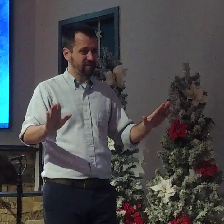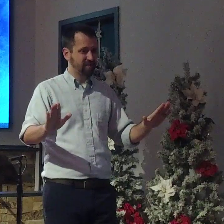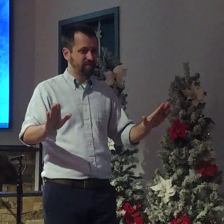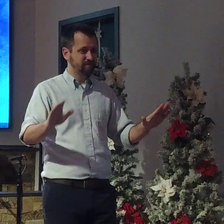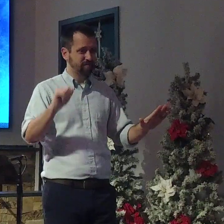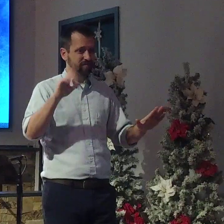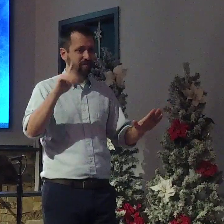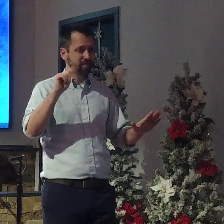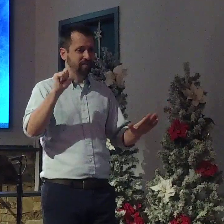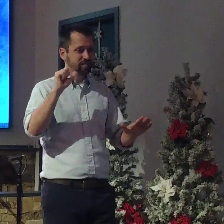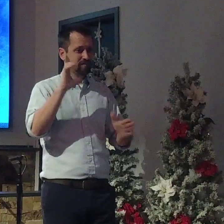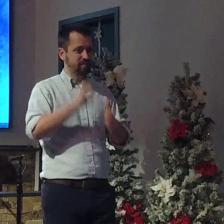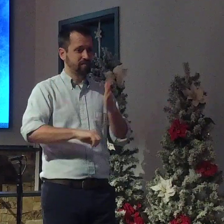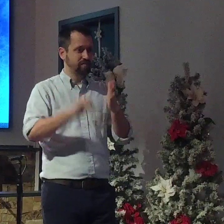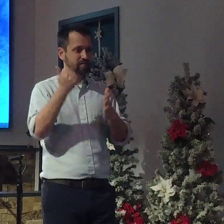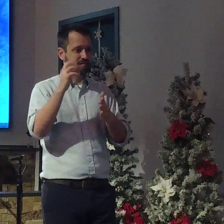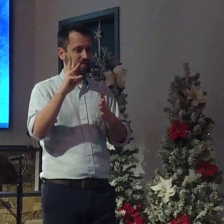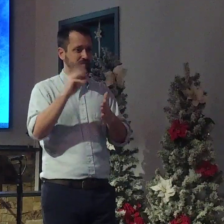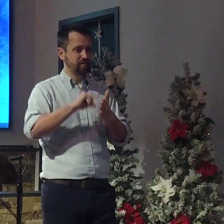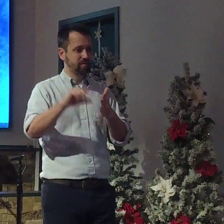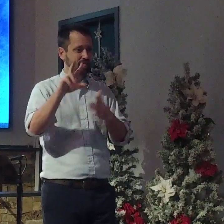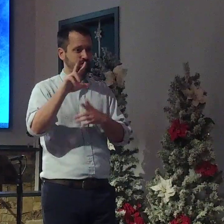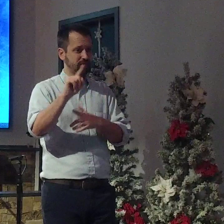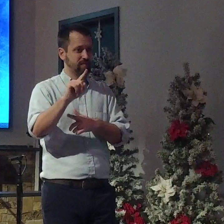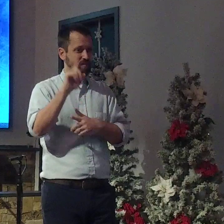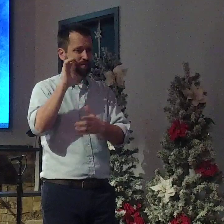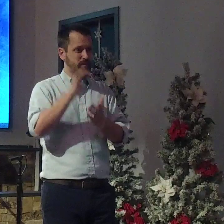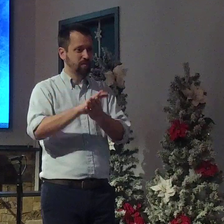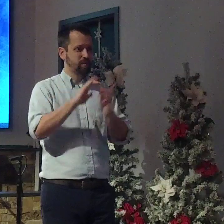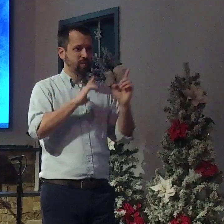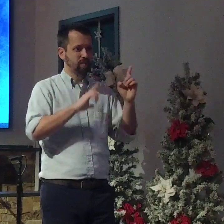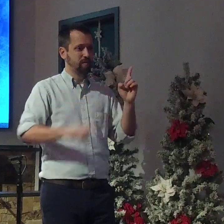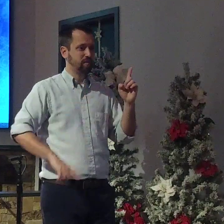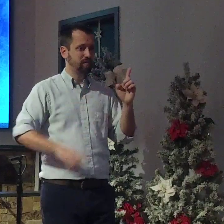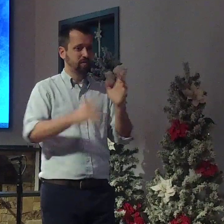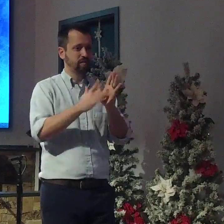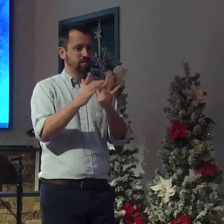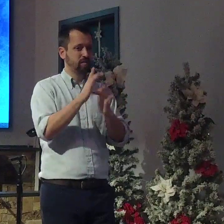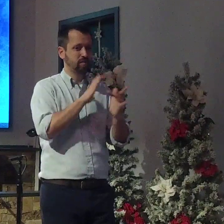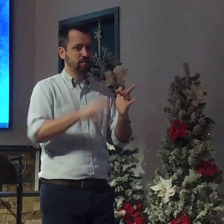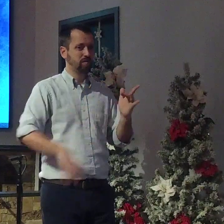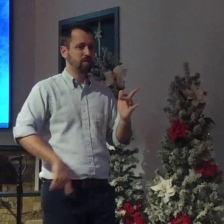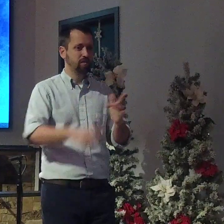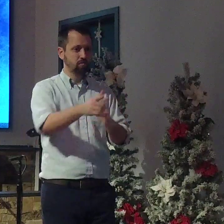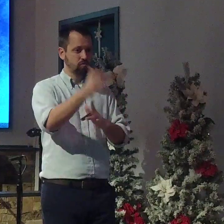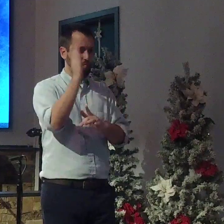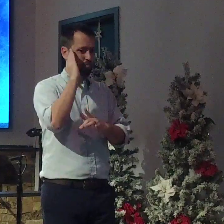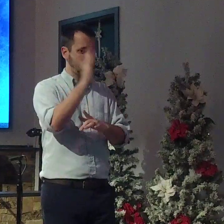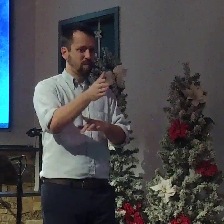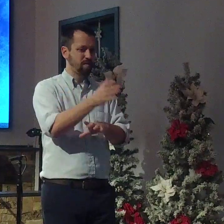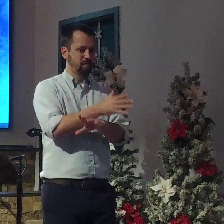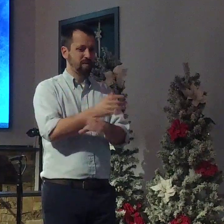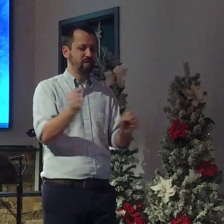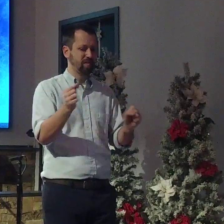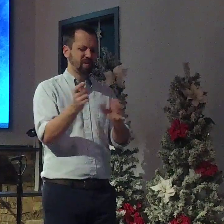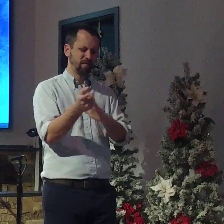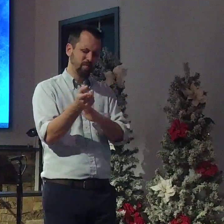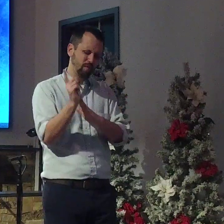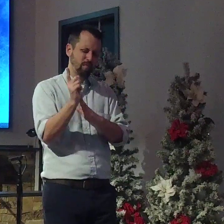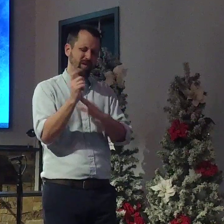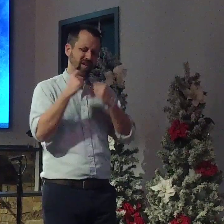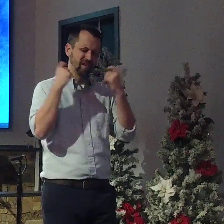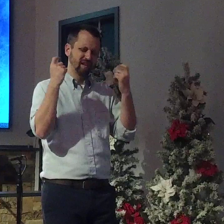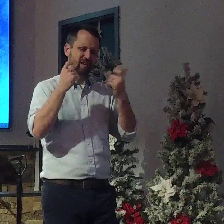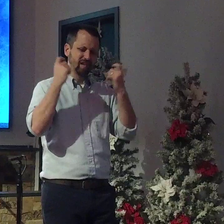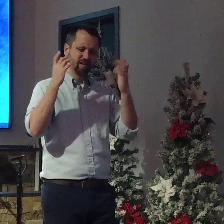sins, because of what Jesus did, their sins, your sins, my sins, and lawless deeds will I, God